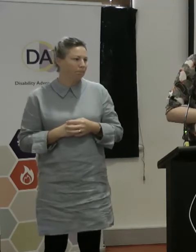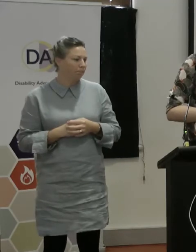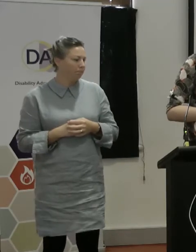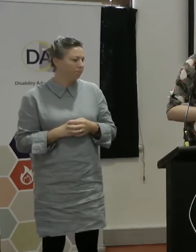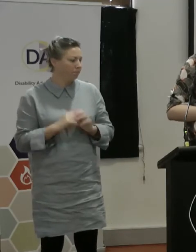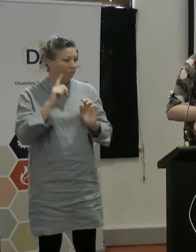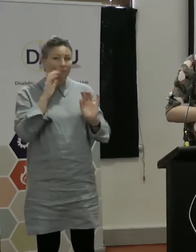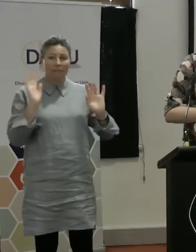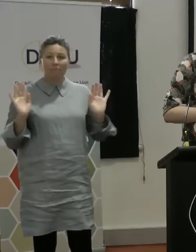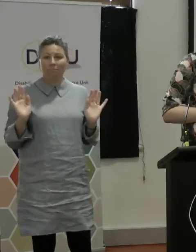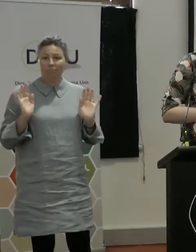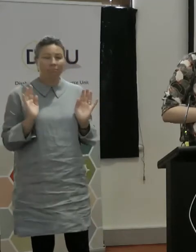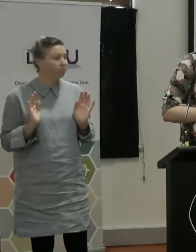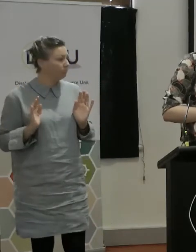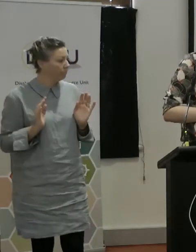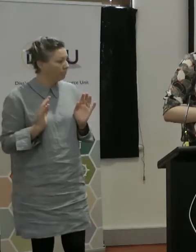I think that's everything.